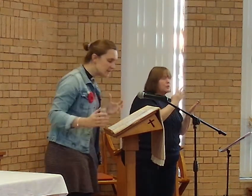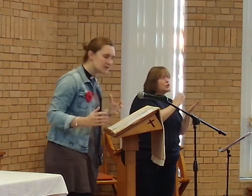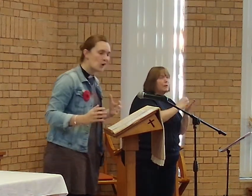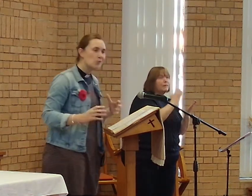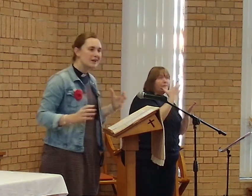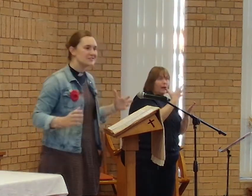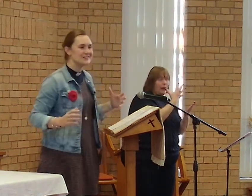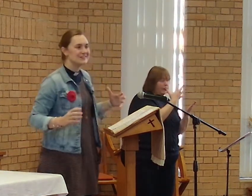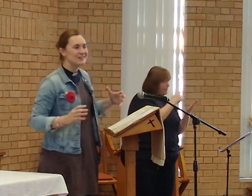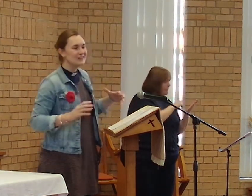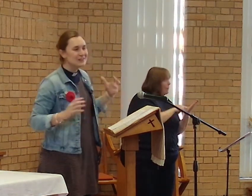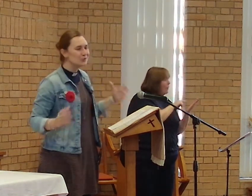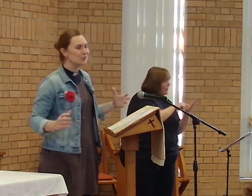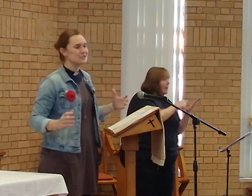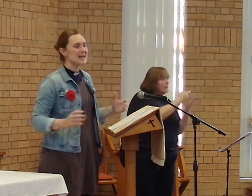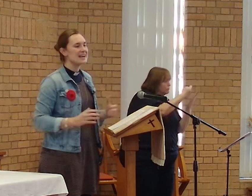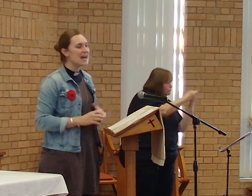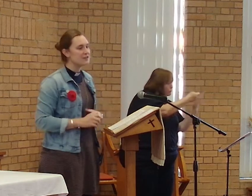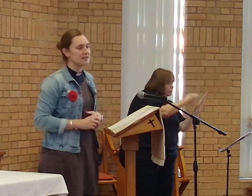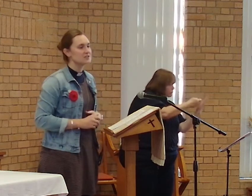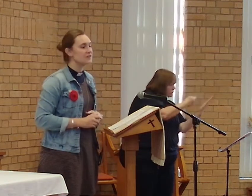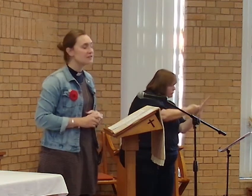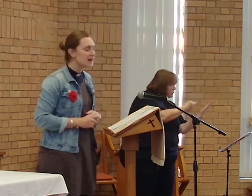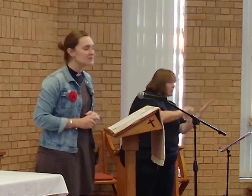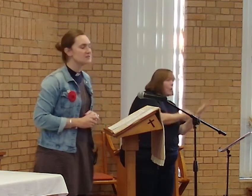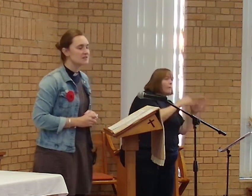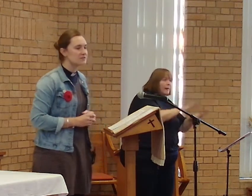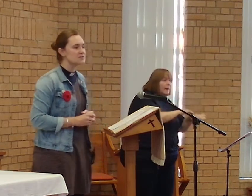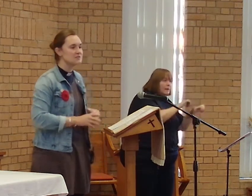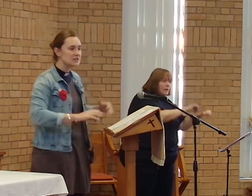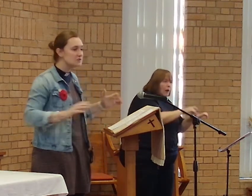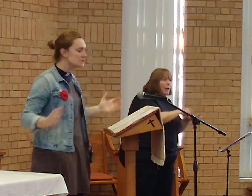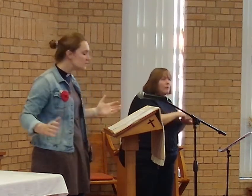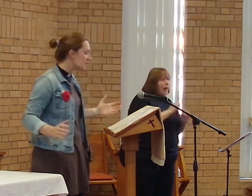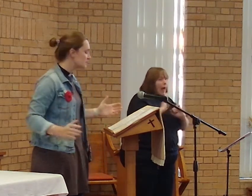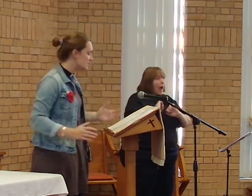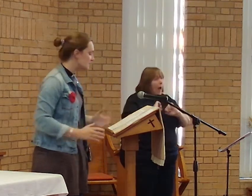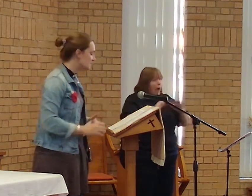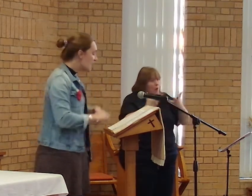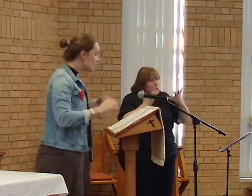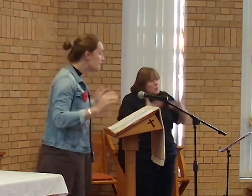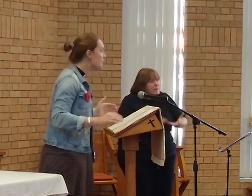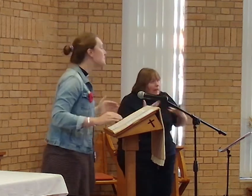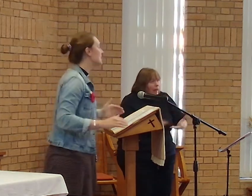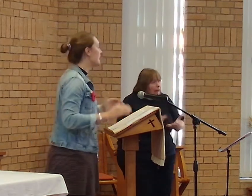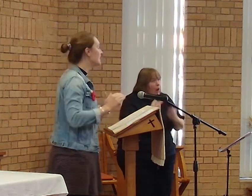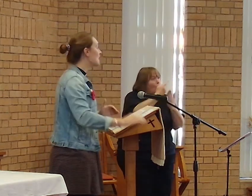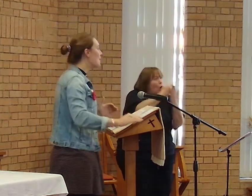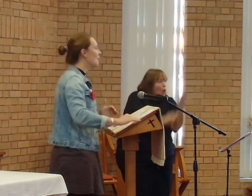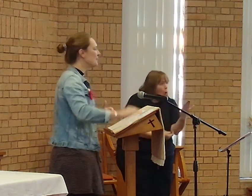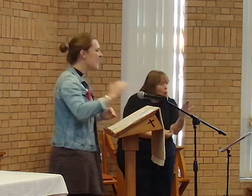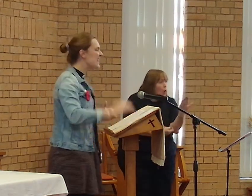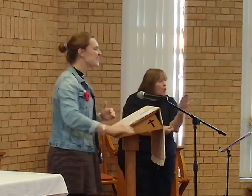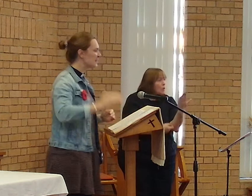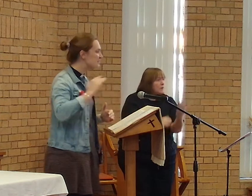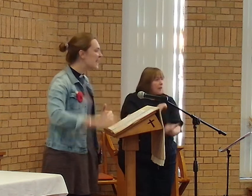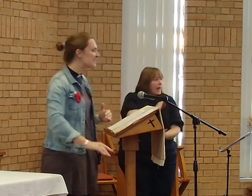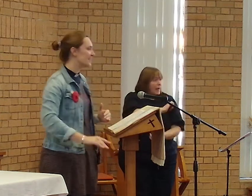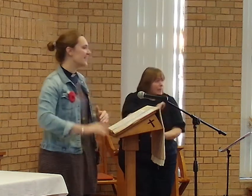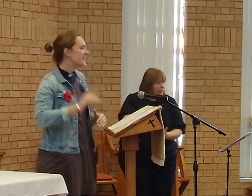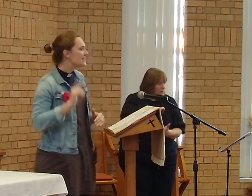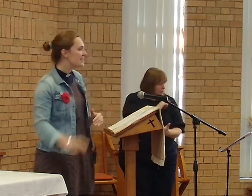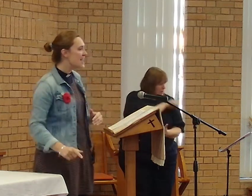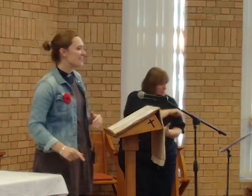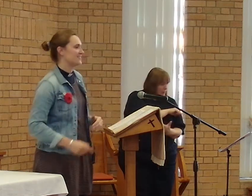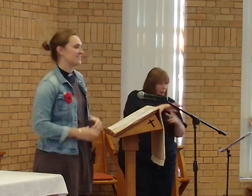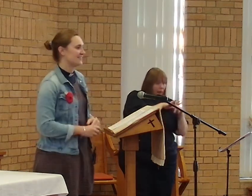has shaped our Western laws and ethics for thousands and thousands of years, for 2,000 years. Nobody has come up with anything